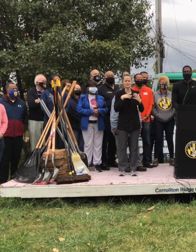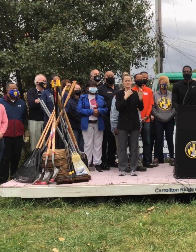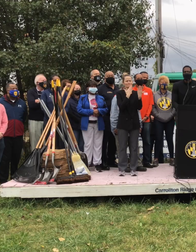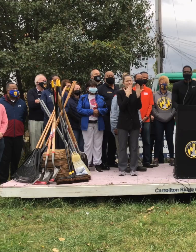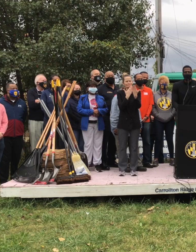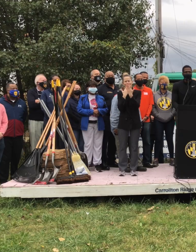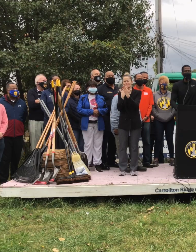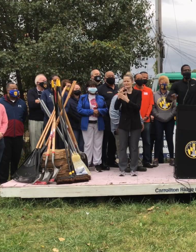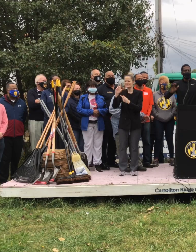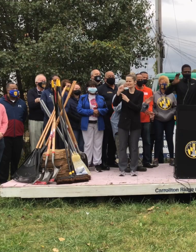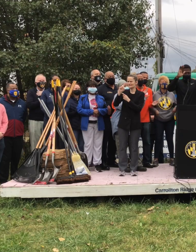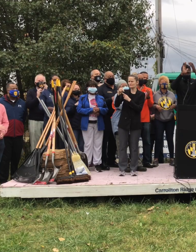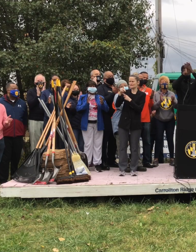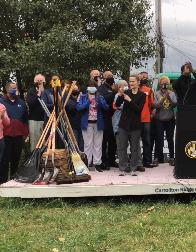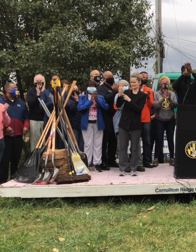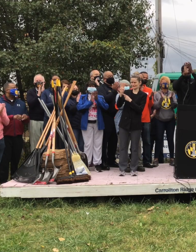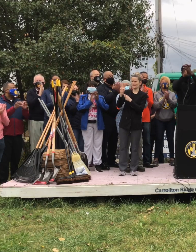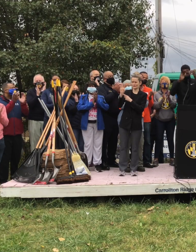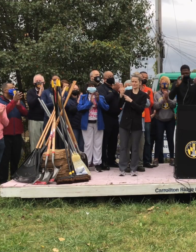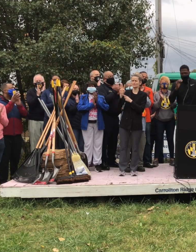team. Yes.